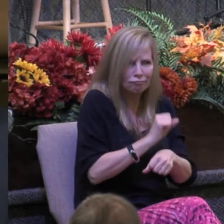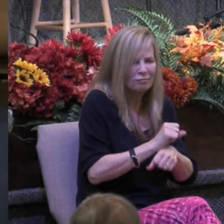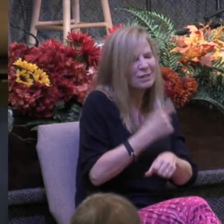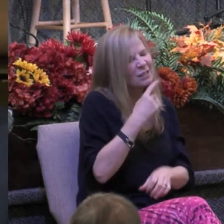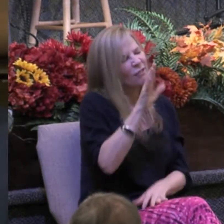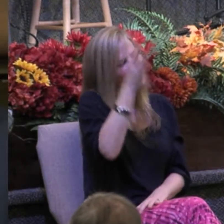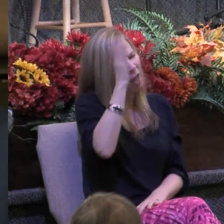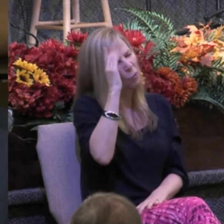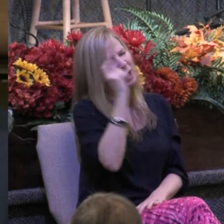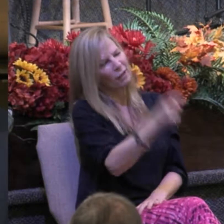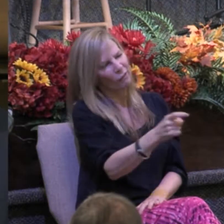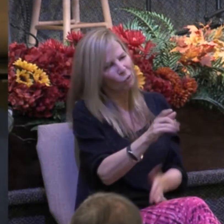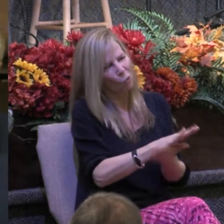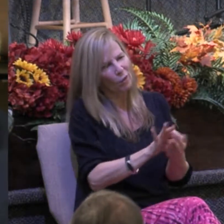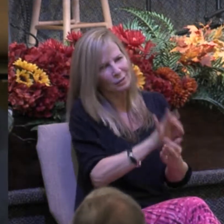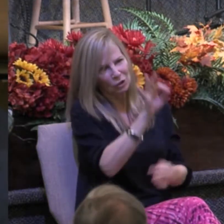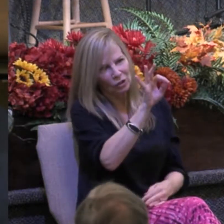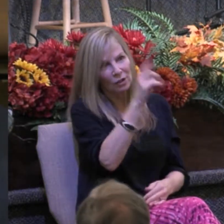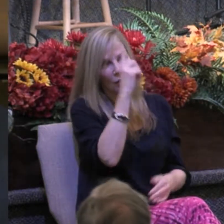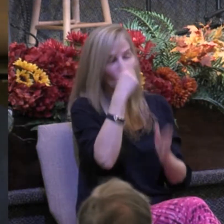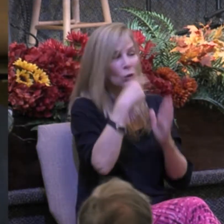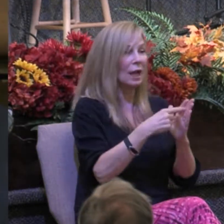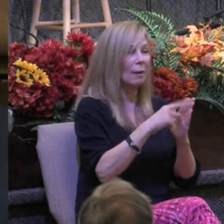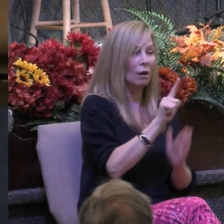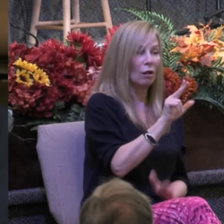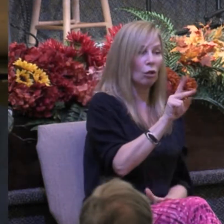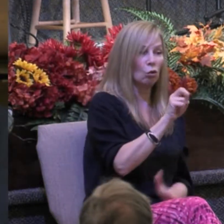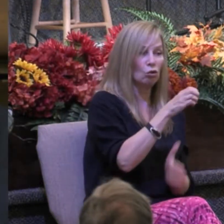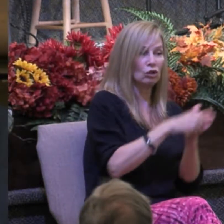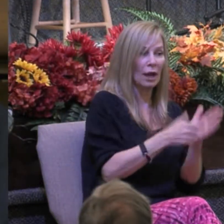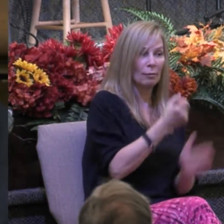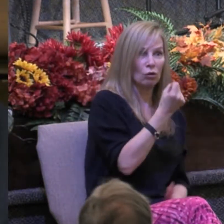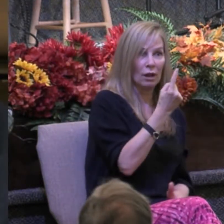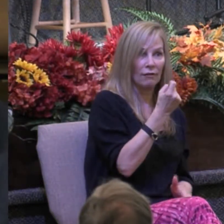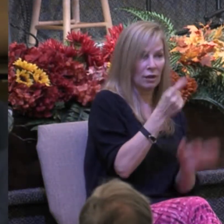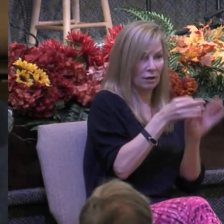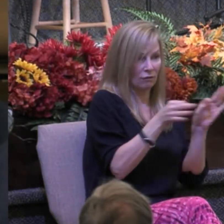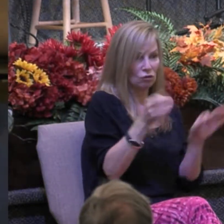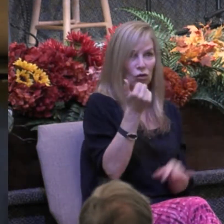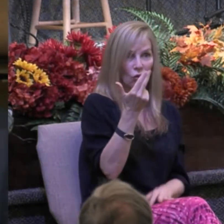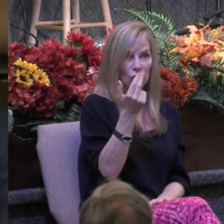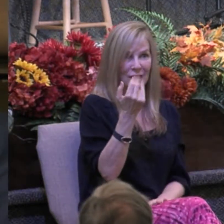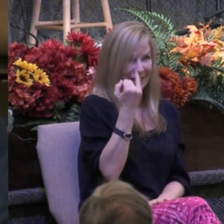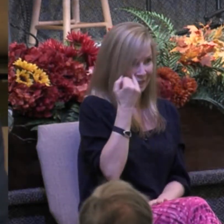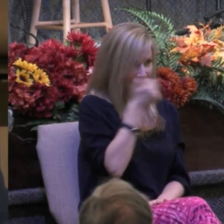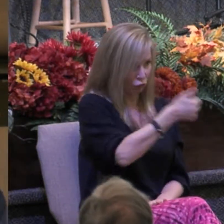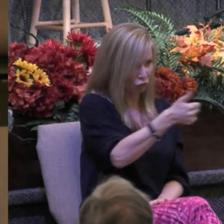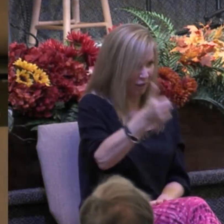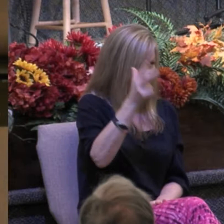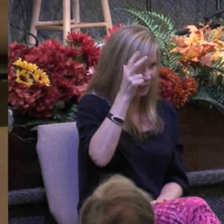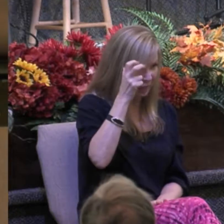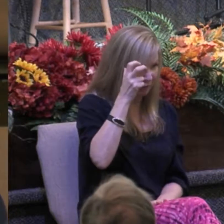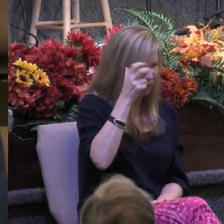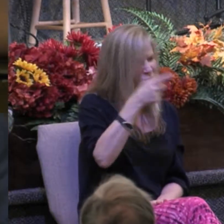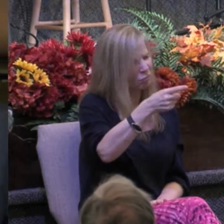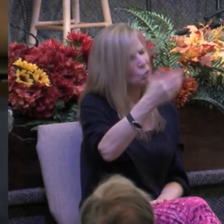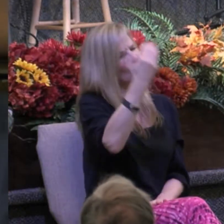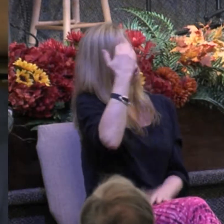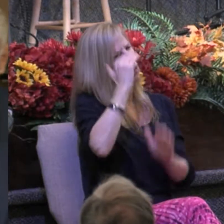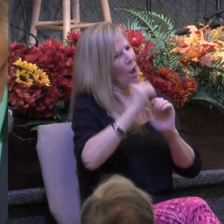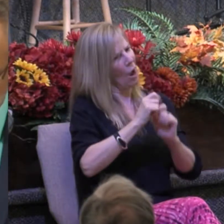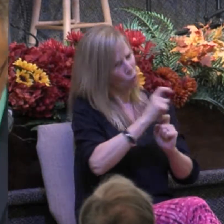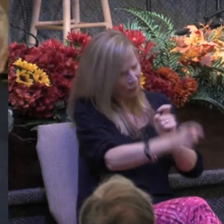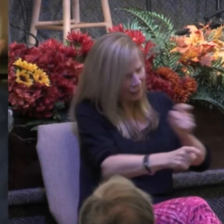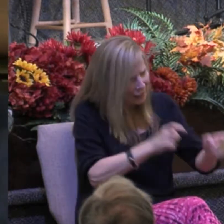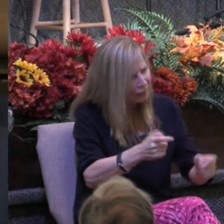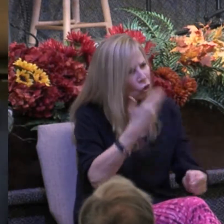the Holy Spirit. For example, in Luke 11, verse 13, he said, "If you then, being evil, know how to give good